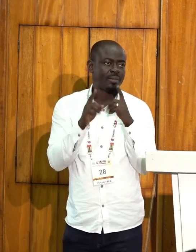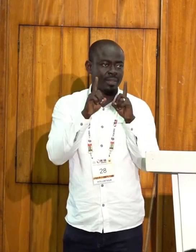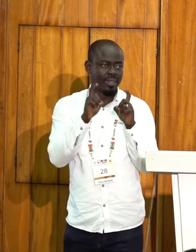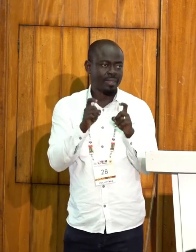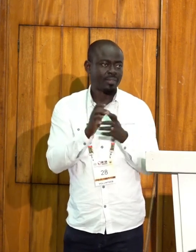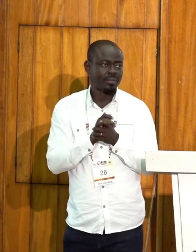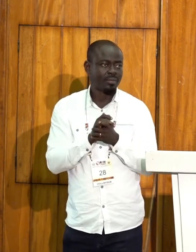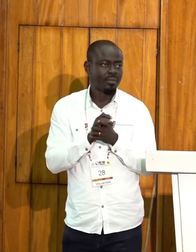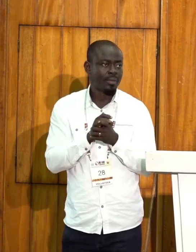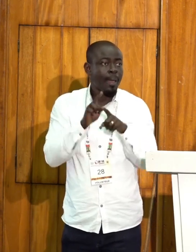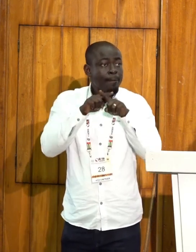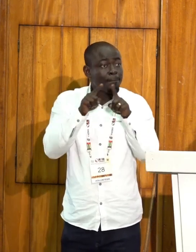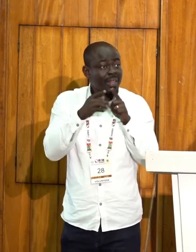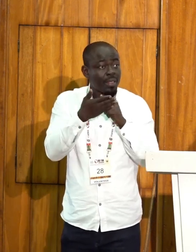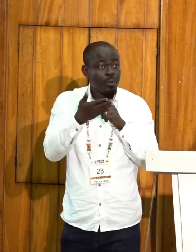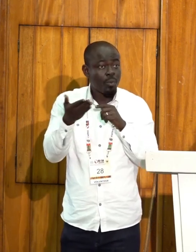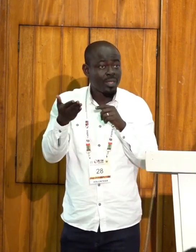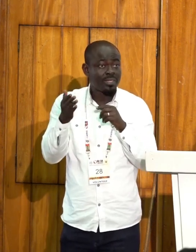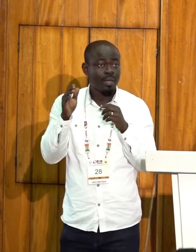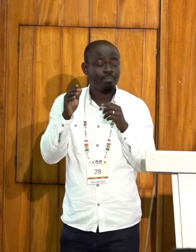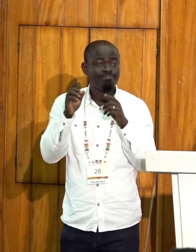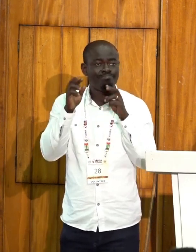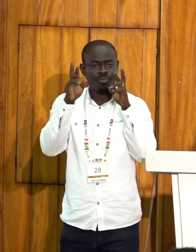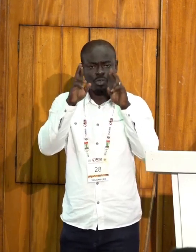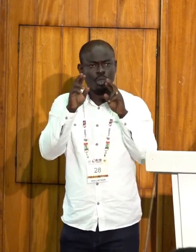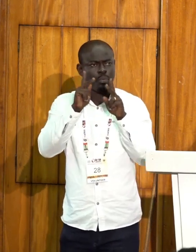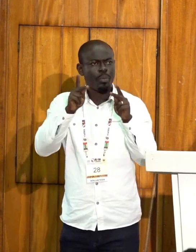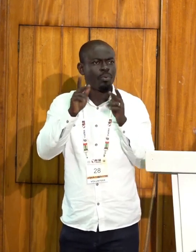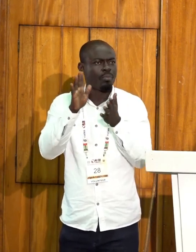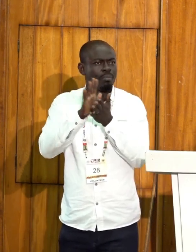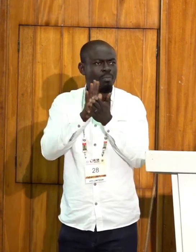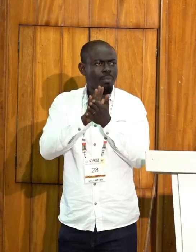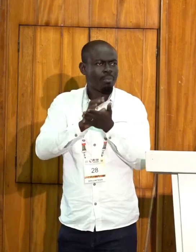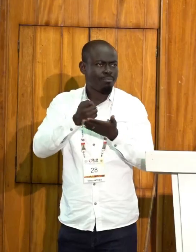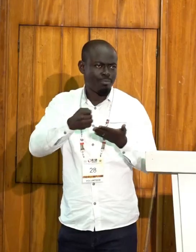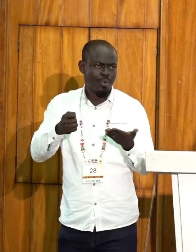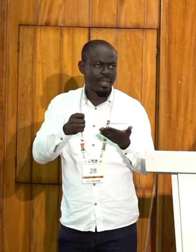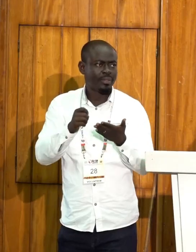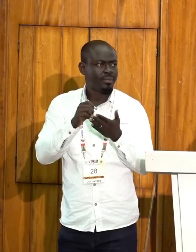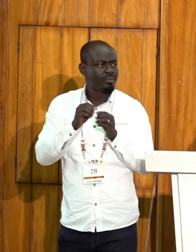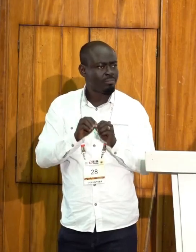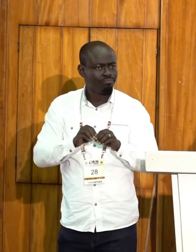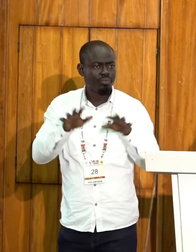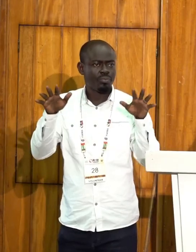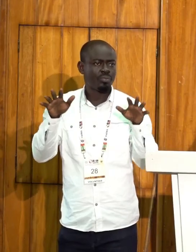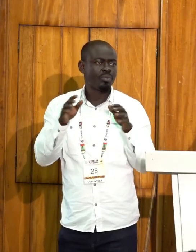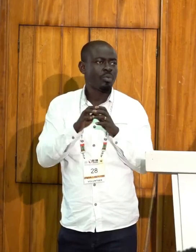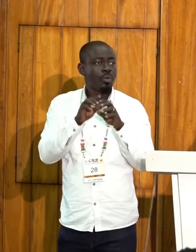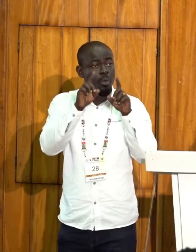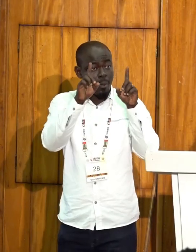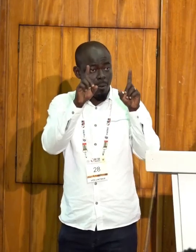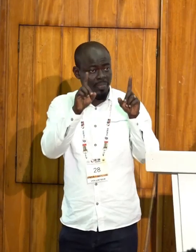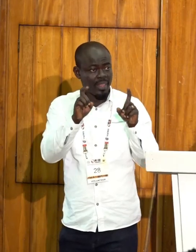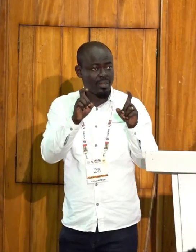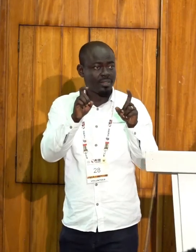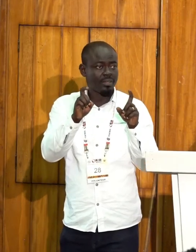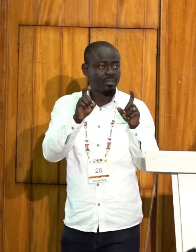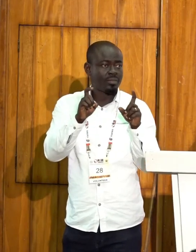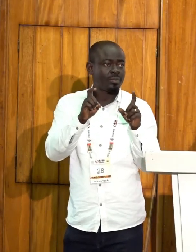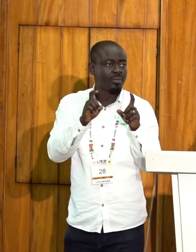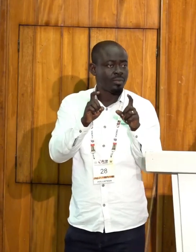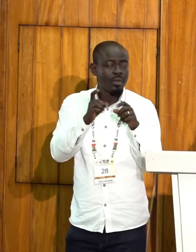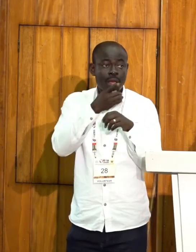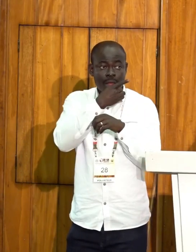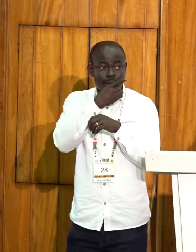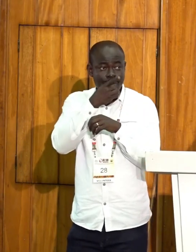but there were some results people published, and I'm one of those who published on testing on hot blood,